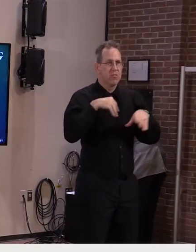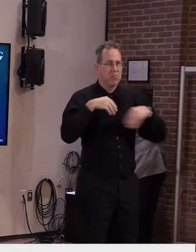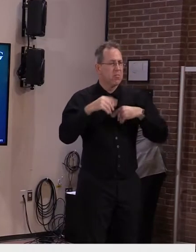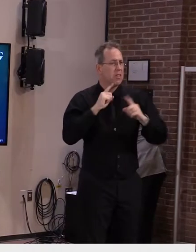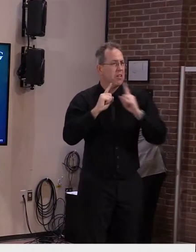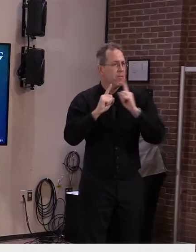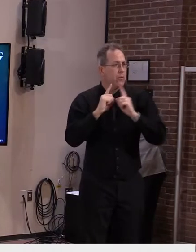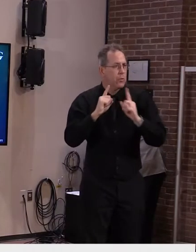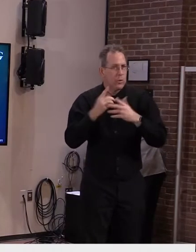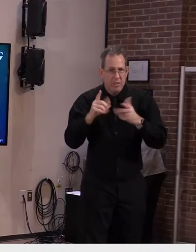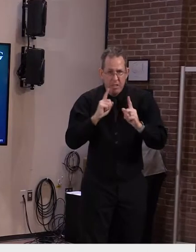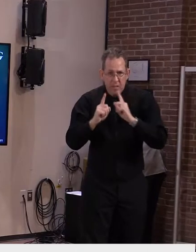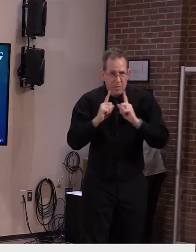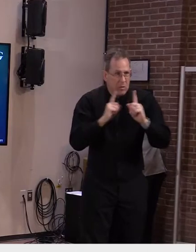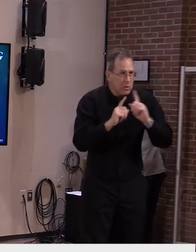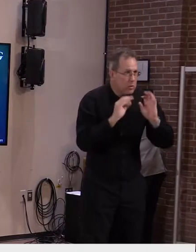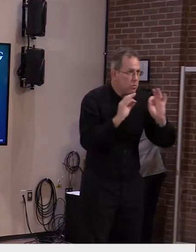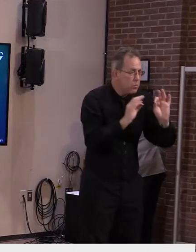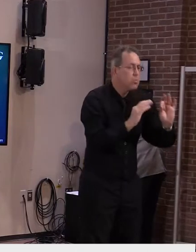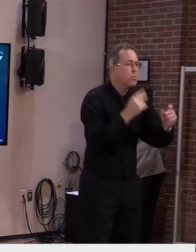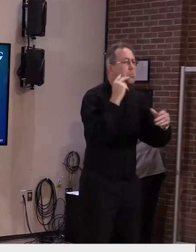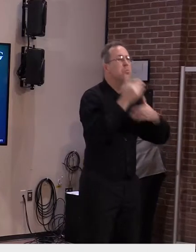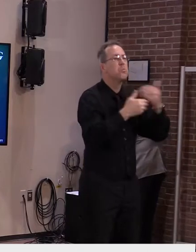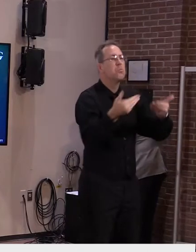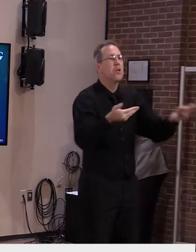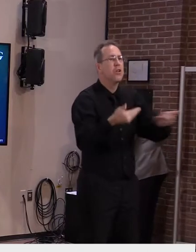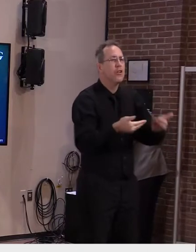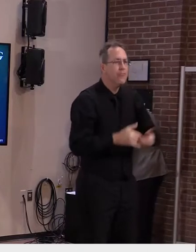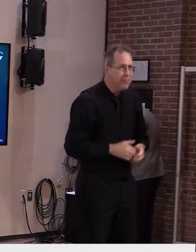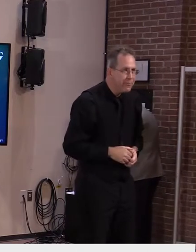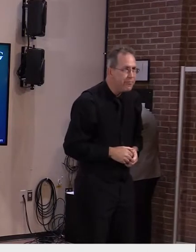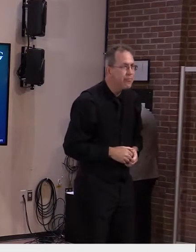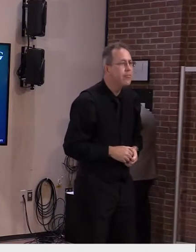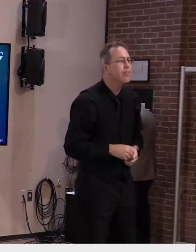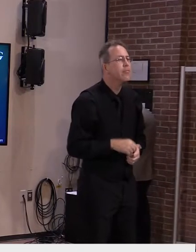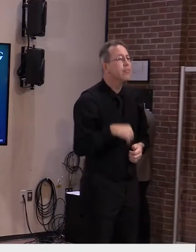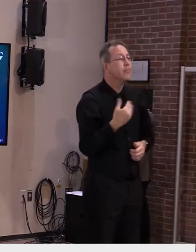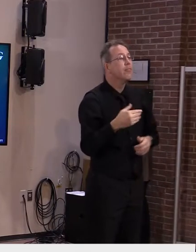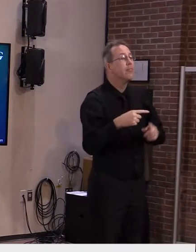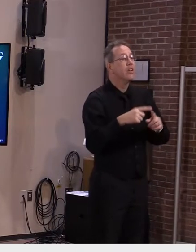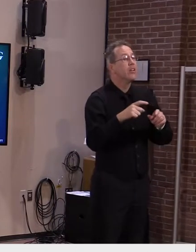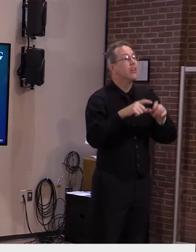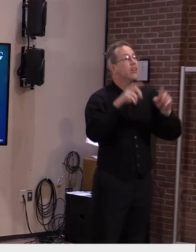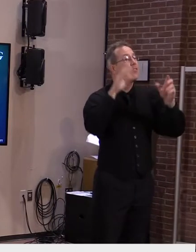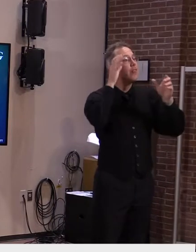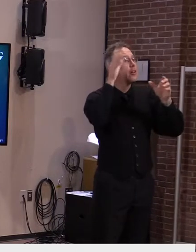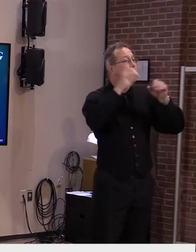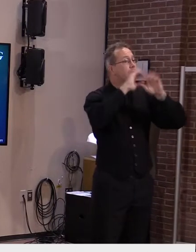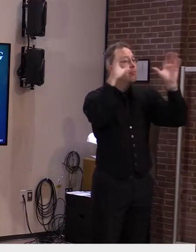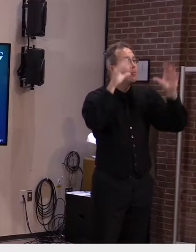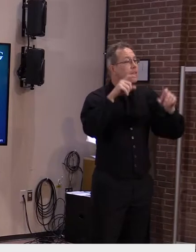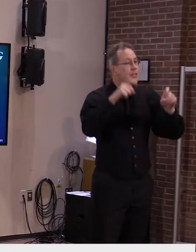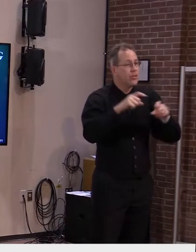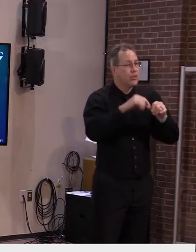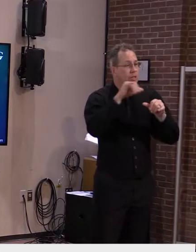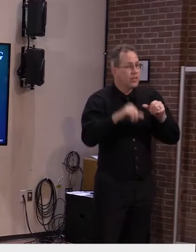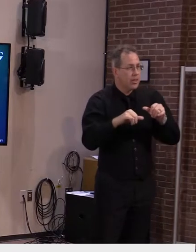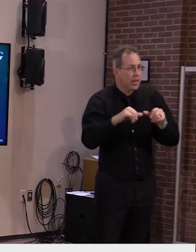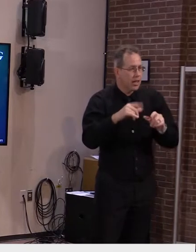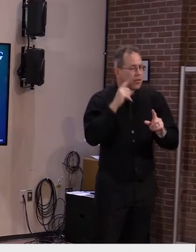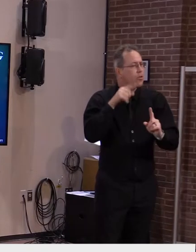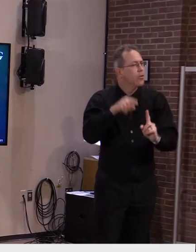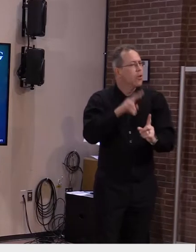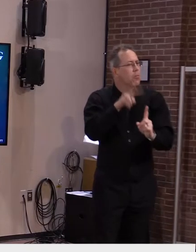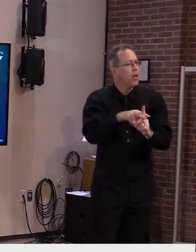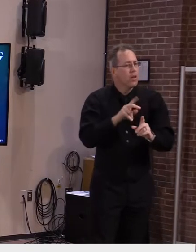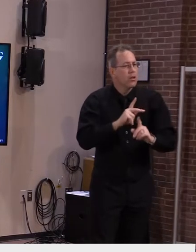We're also working on plans to expand test to stay to pre-K programs. This work includes securing additional testing supplies, as well as